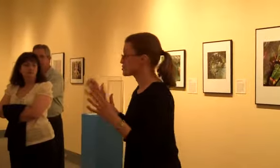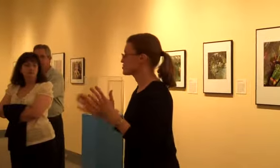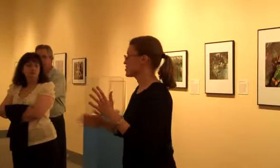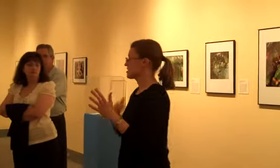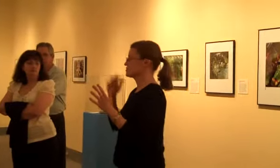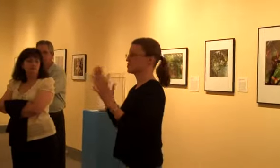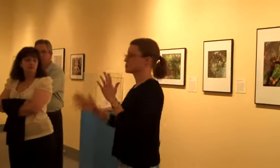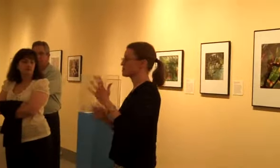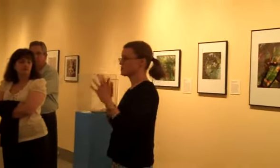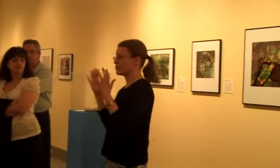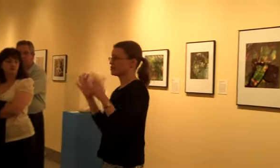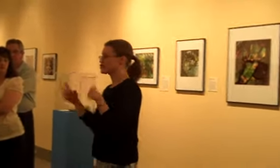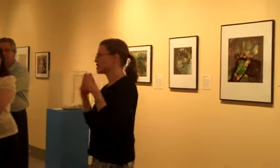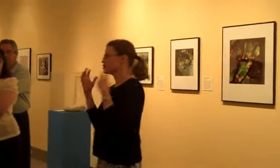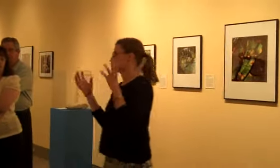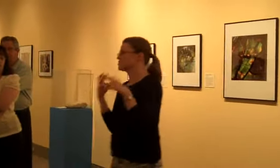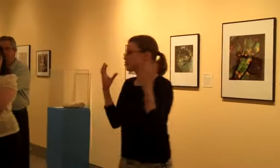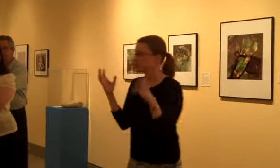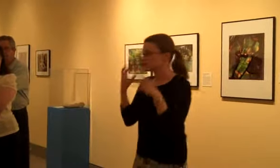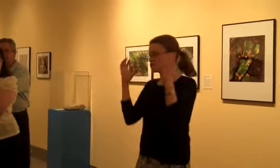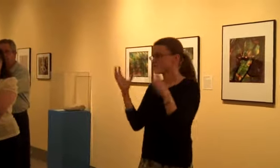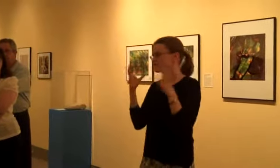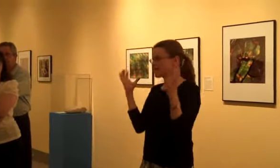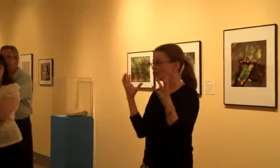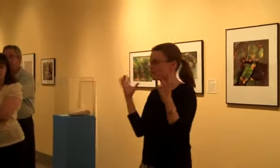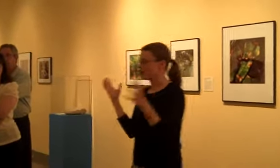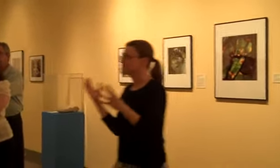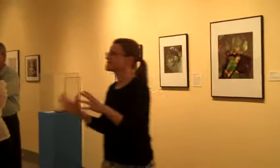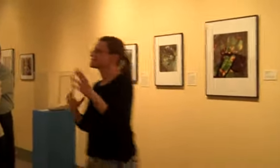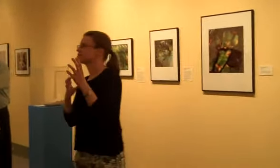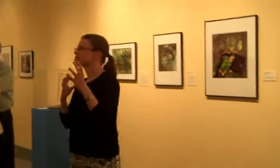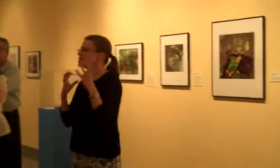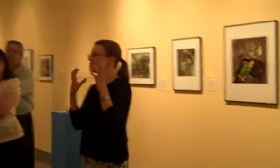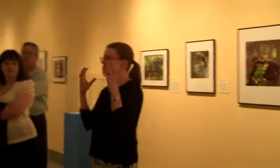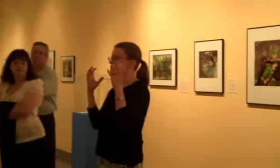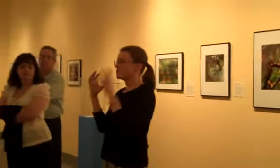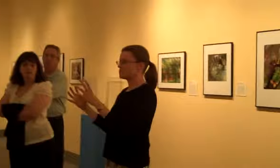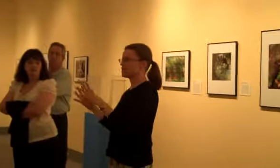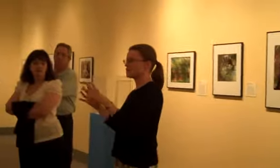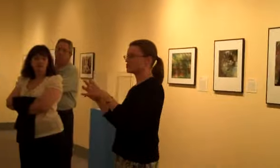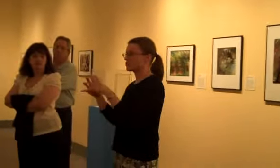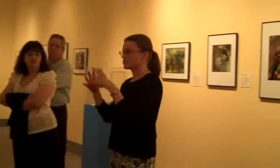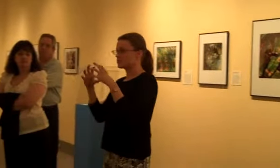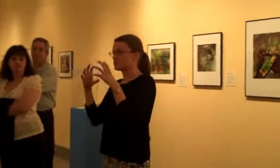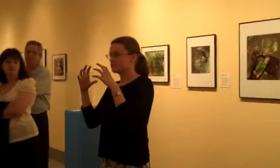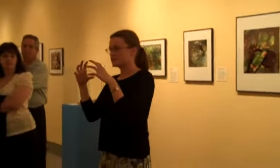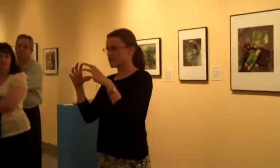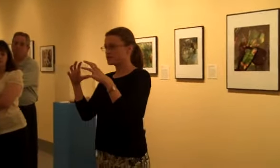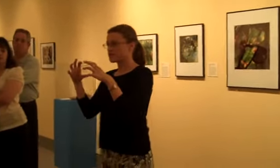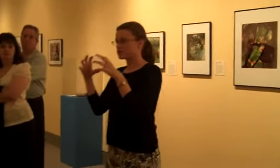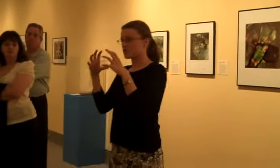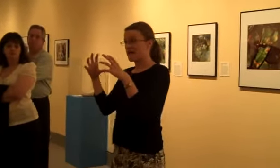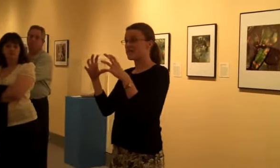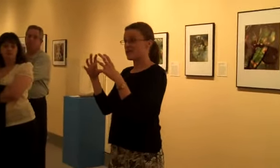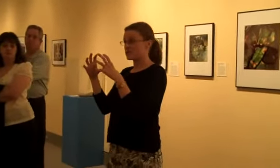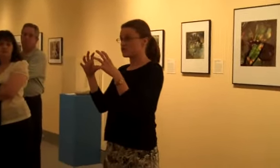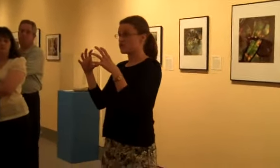afterwards, as there were various changes and implosions and chemical processes, the atmosphere became such to have oxygen.